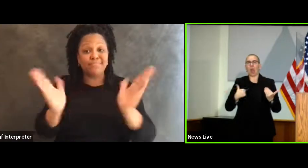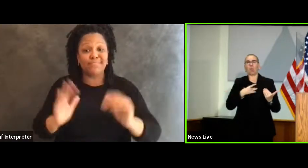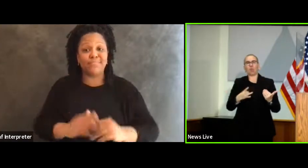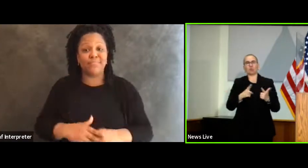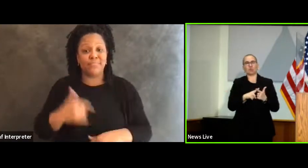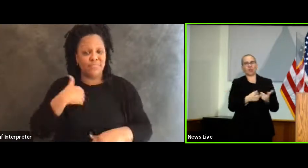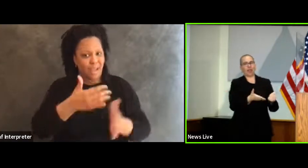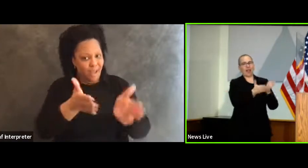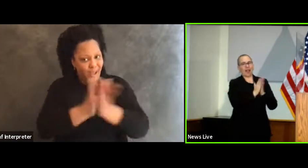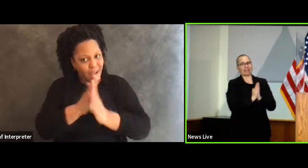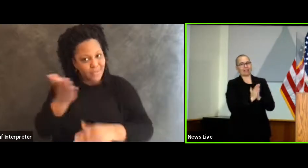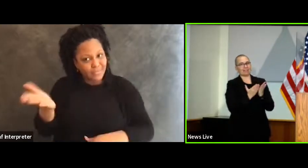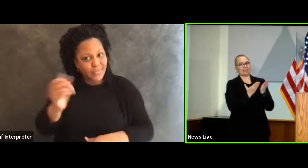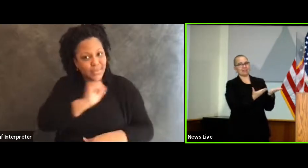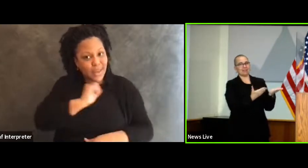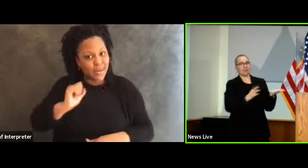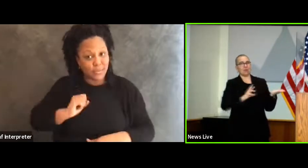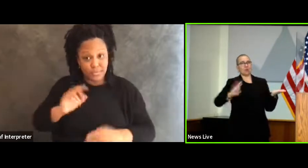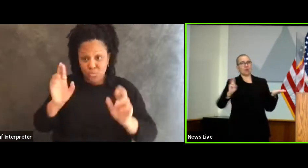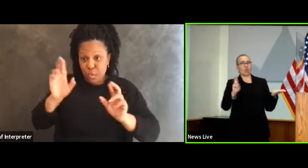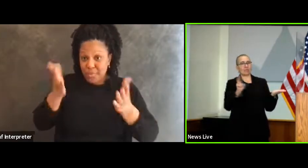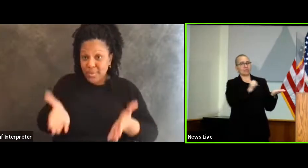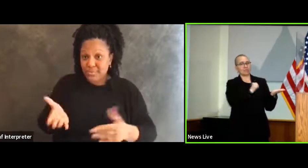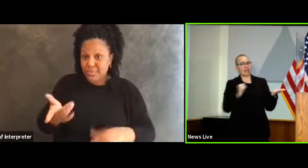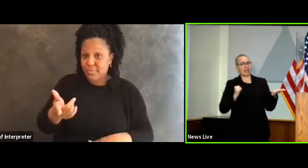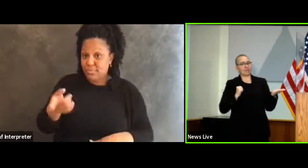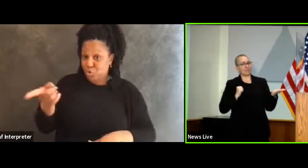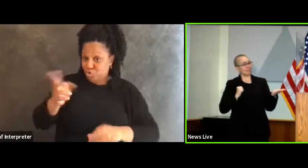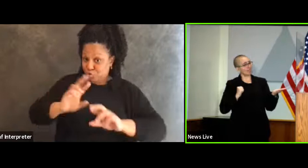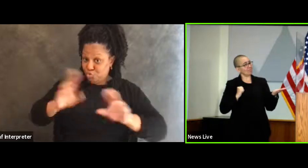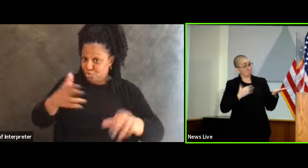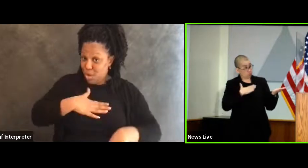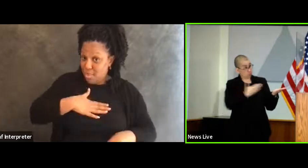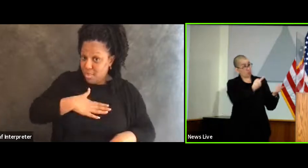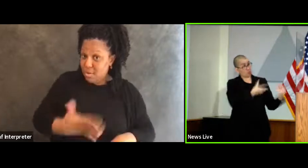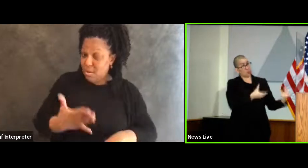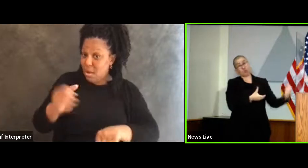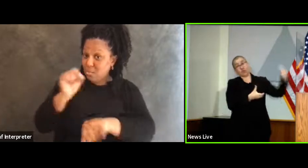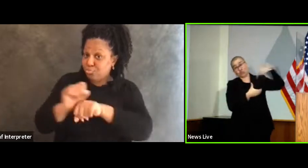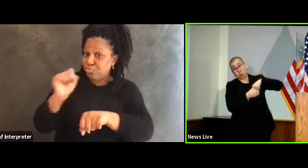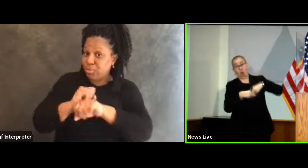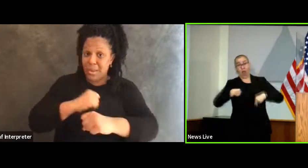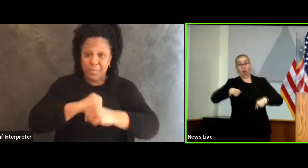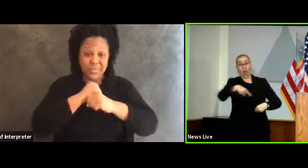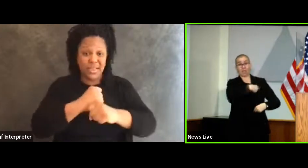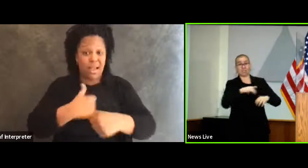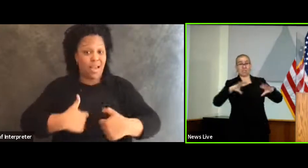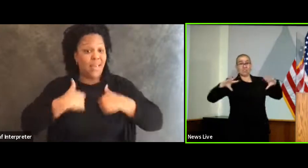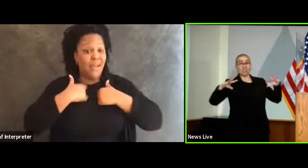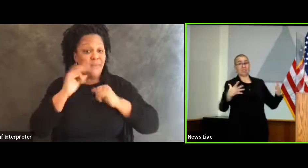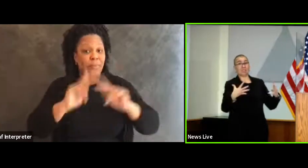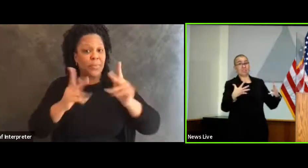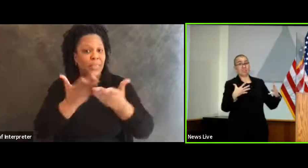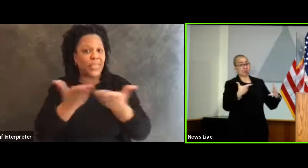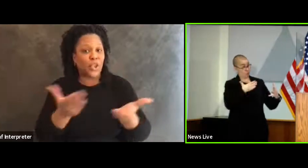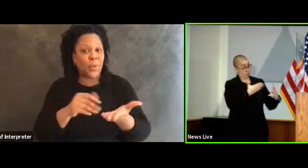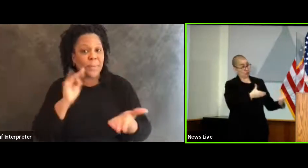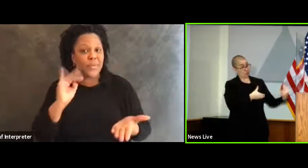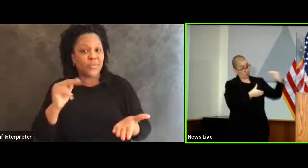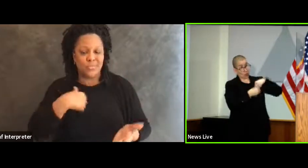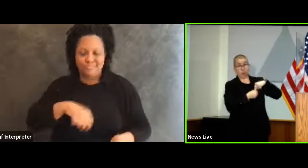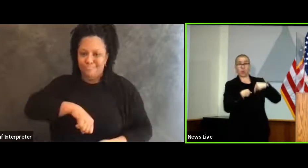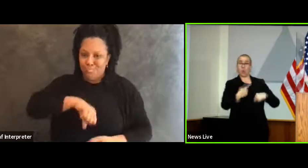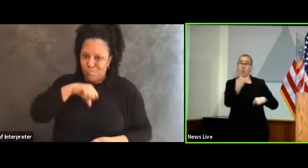aisle to protect the lives of your fellow Minnesotans? And I'm proud to say that we have one such who's with us today, and it should not